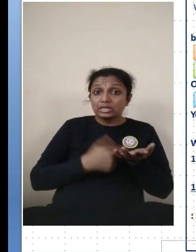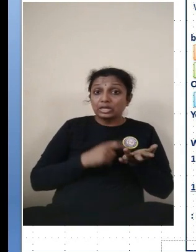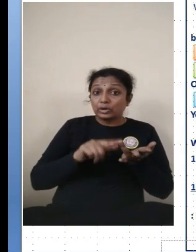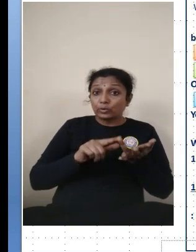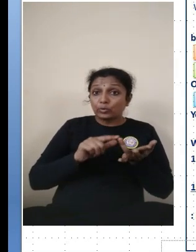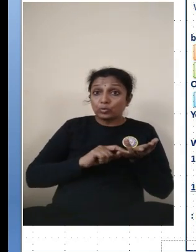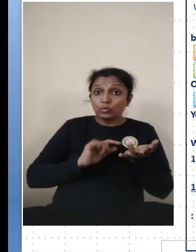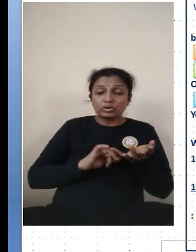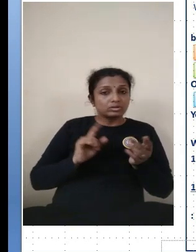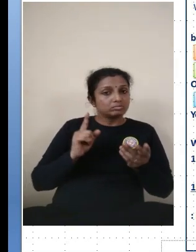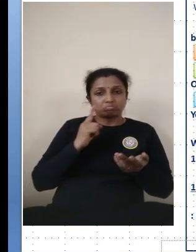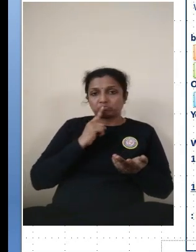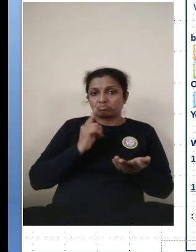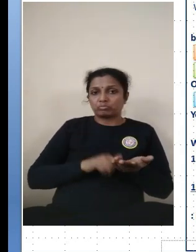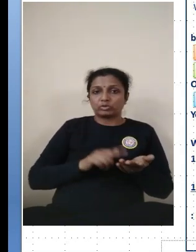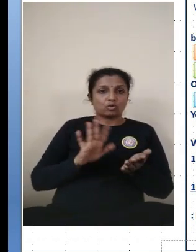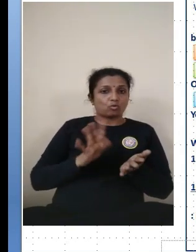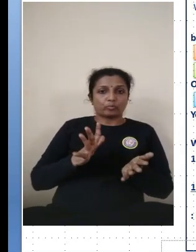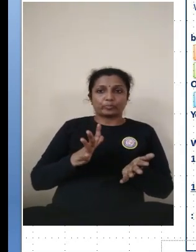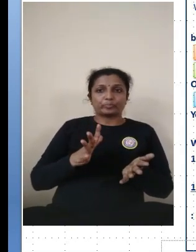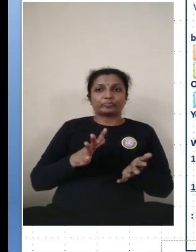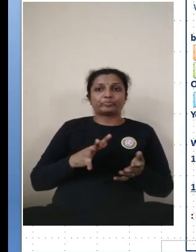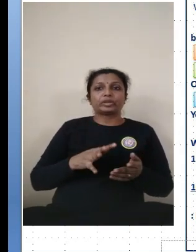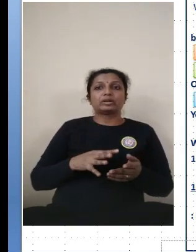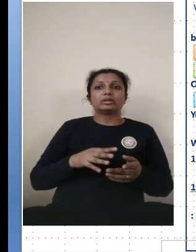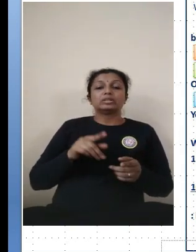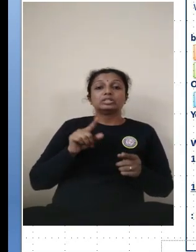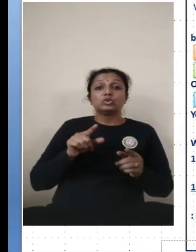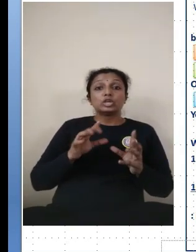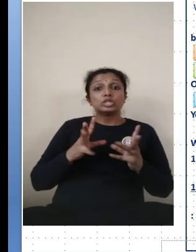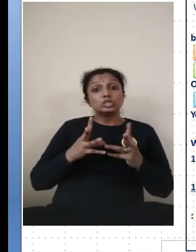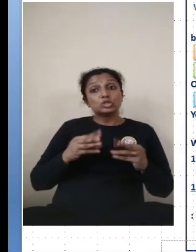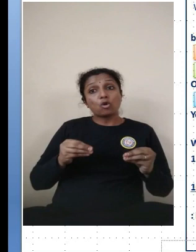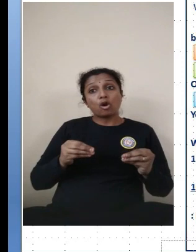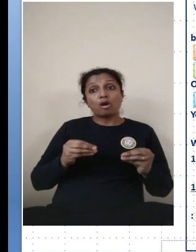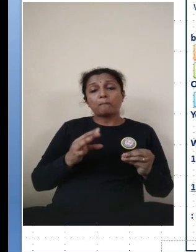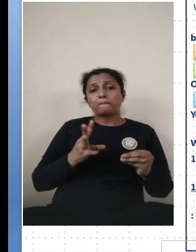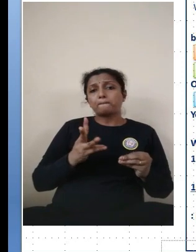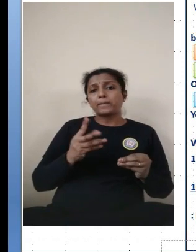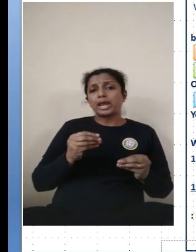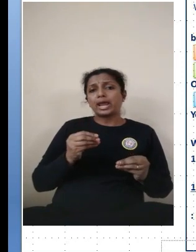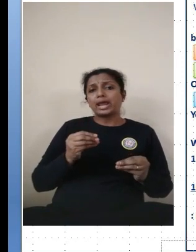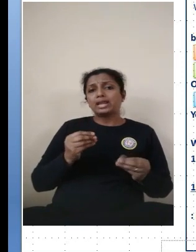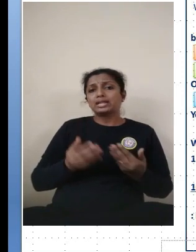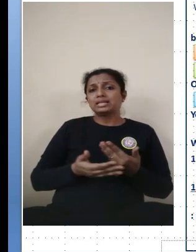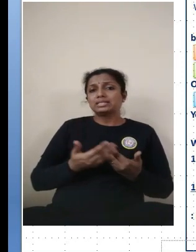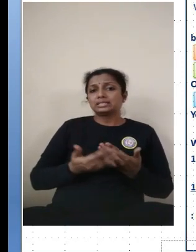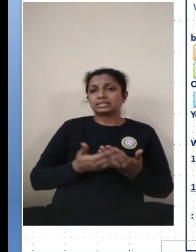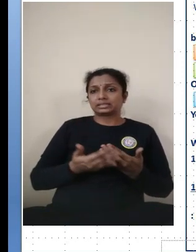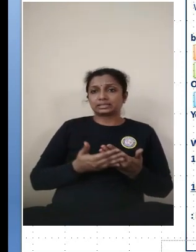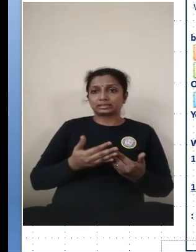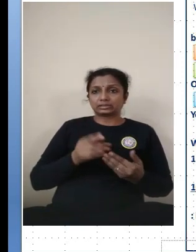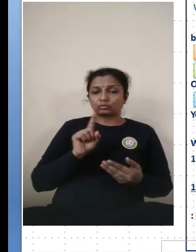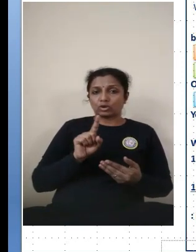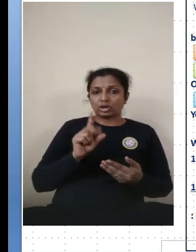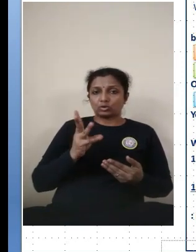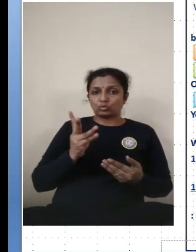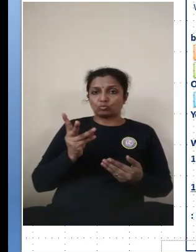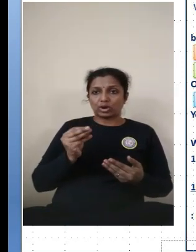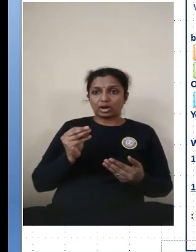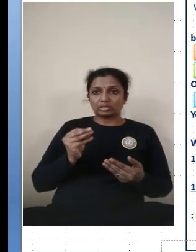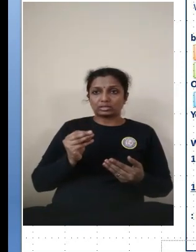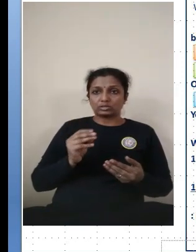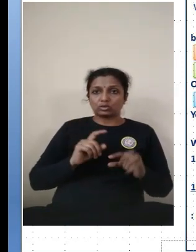are imaginary. Many times you get questions on this for 1 or 2 marks, so always you practice this